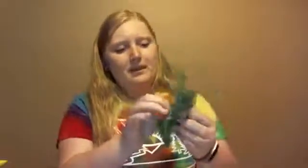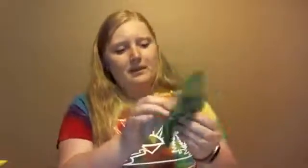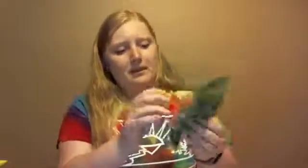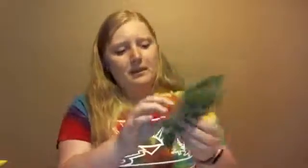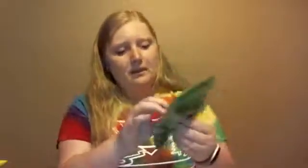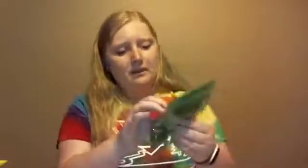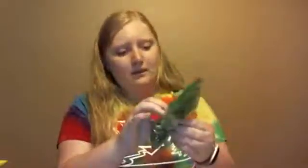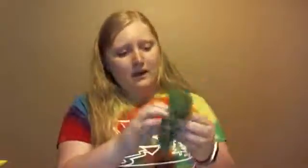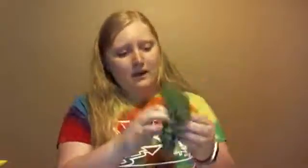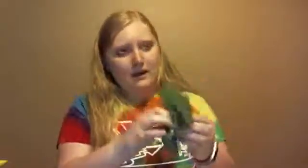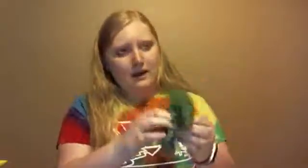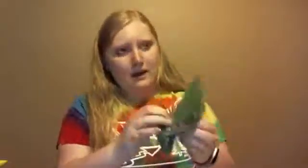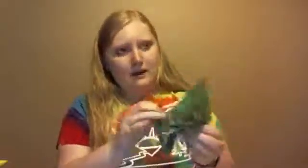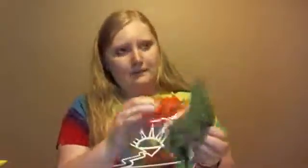It's very,